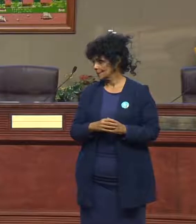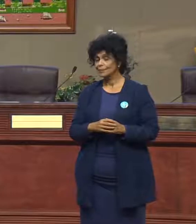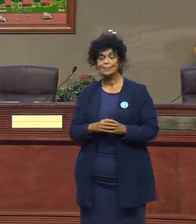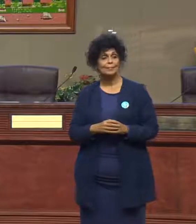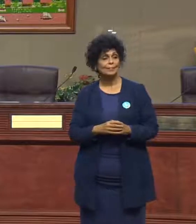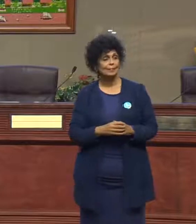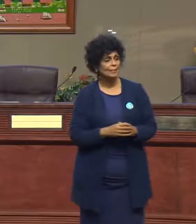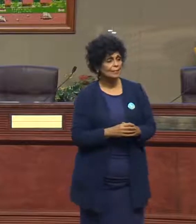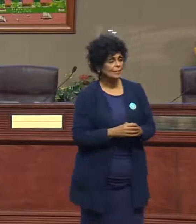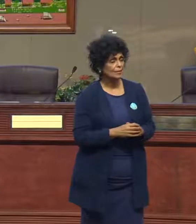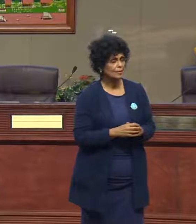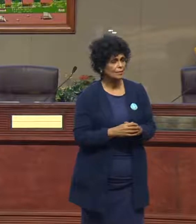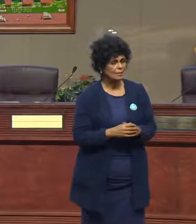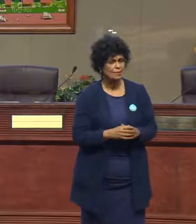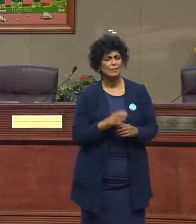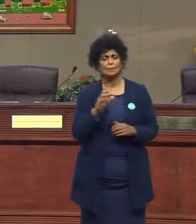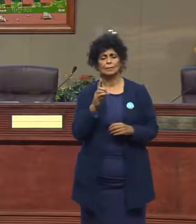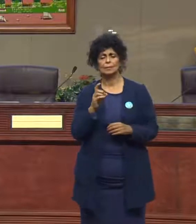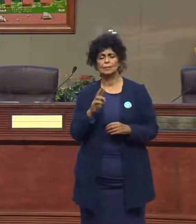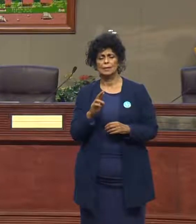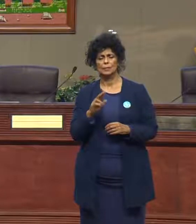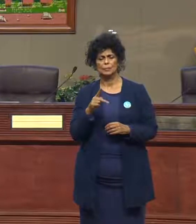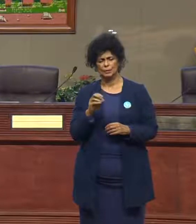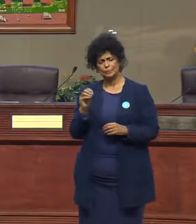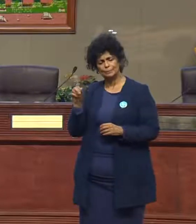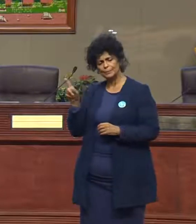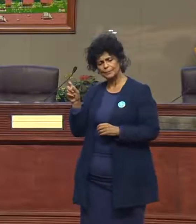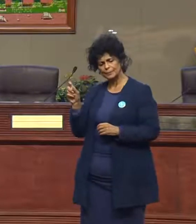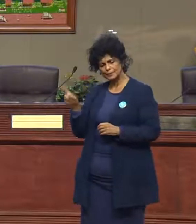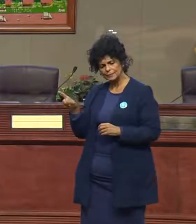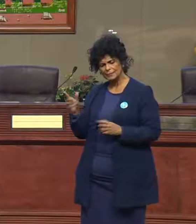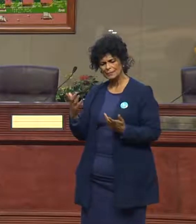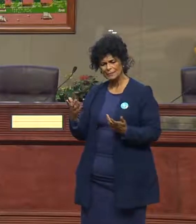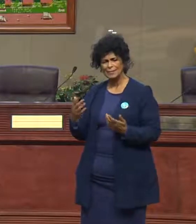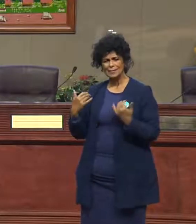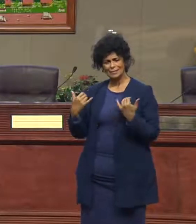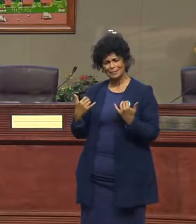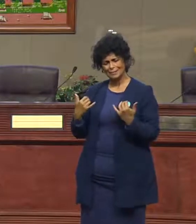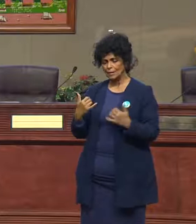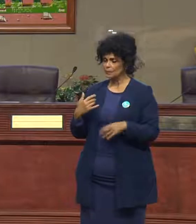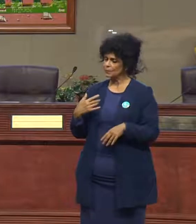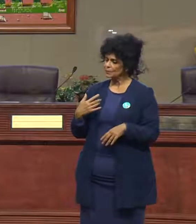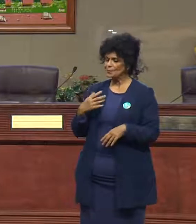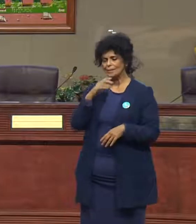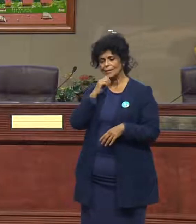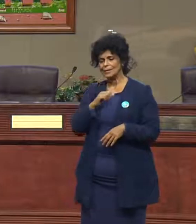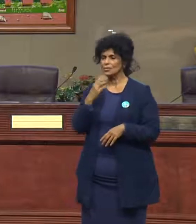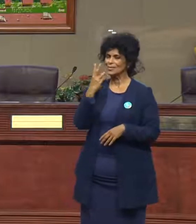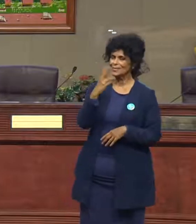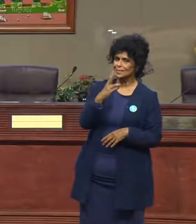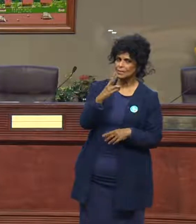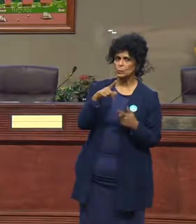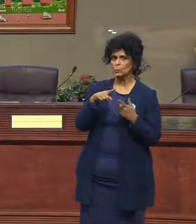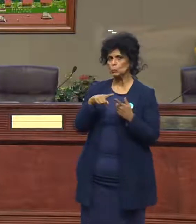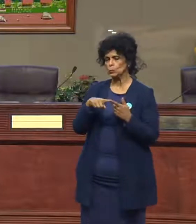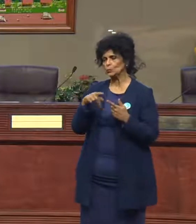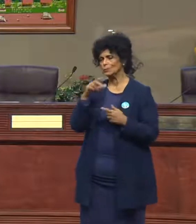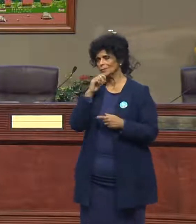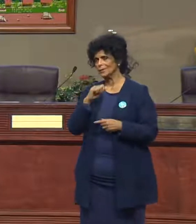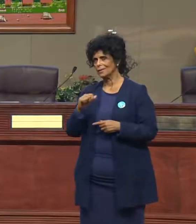Yes. And Dr. Pino, with the slow pace of 16 to 18-year-olds being